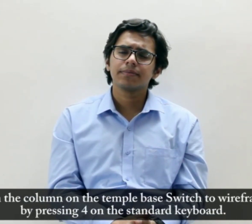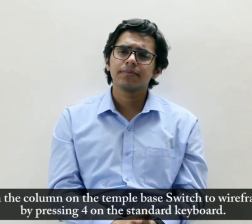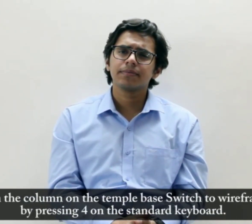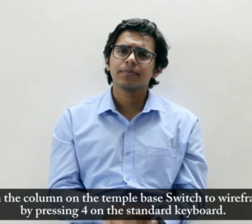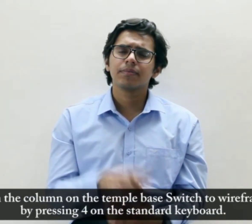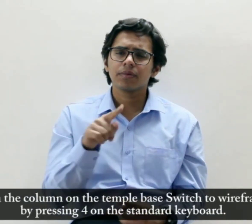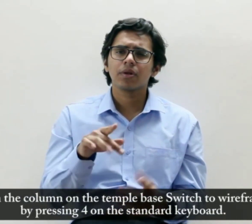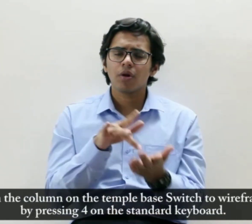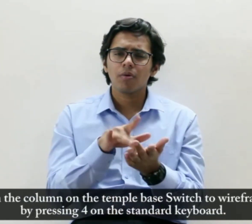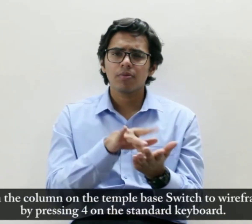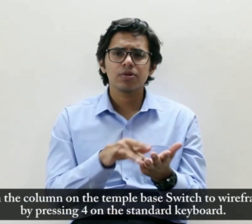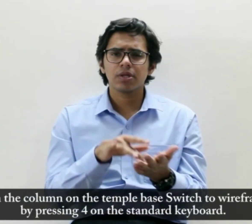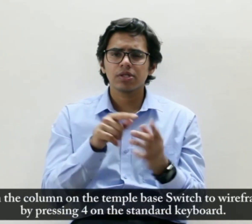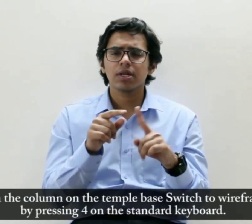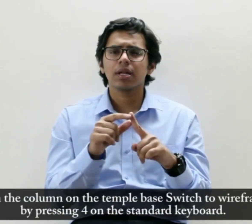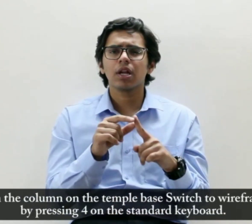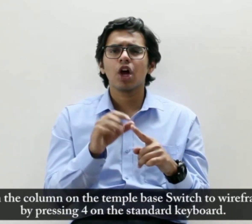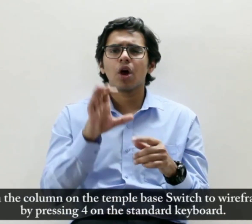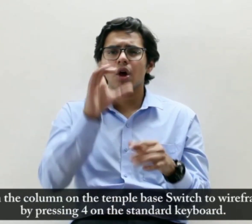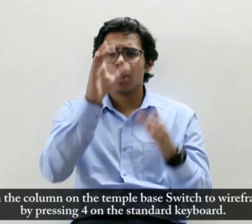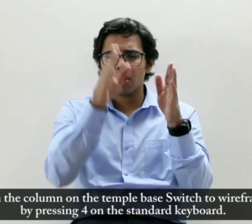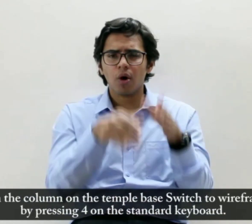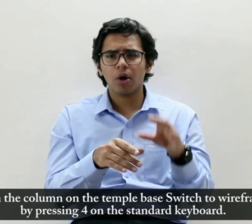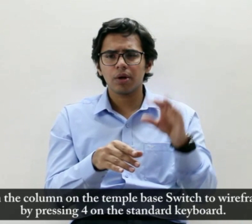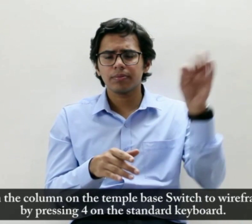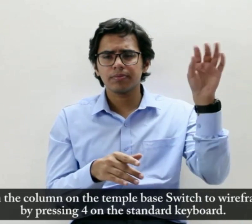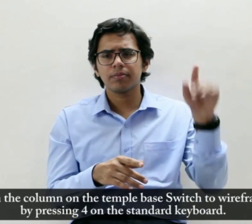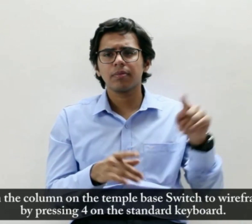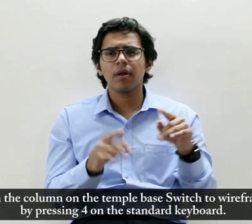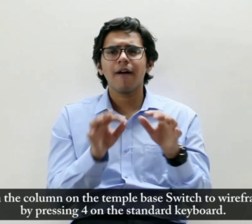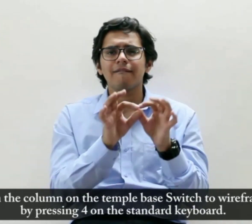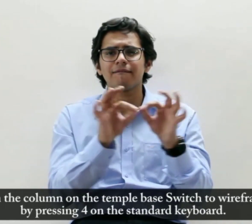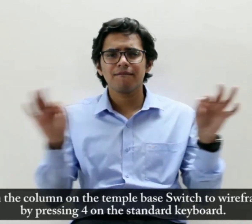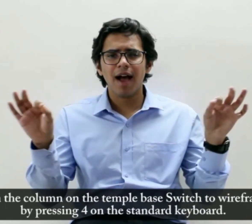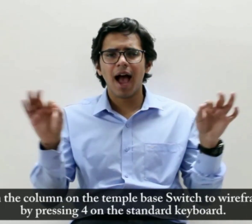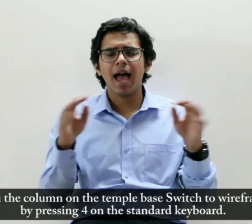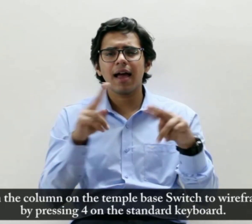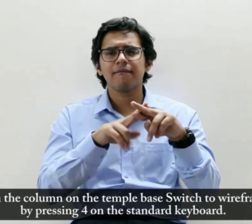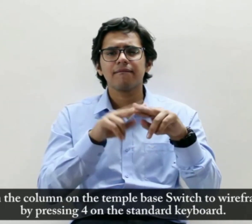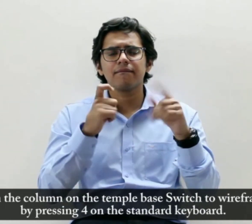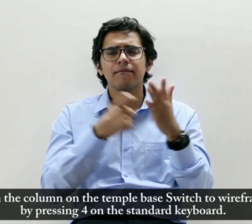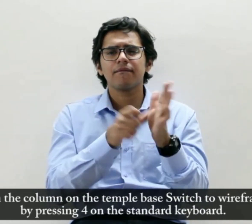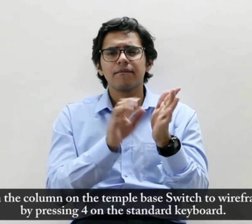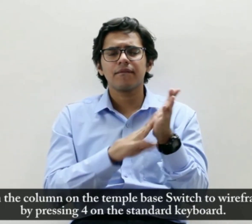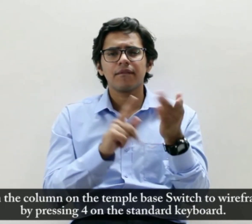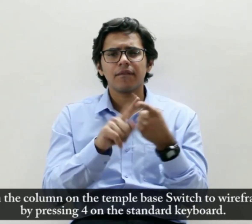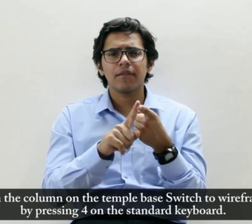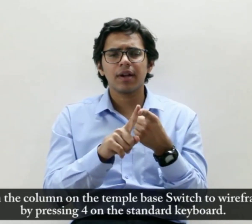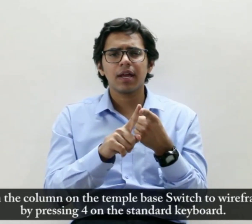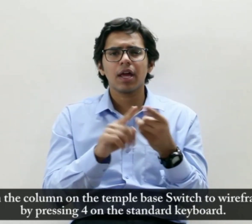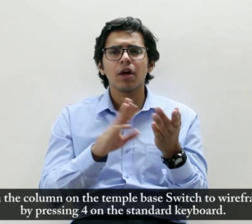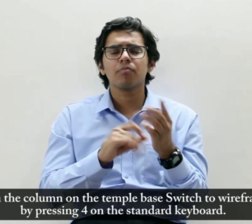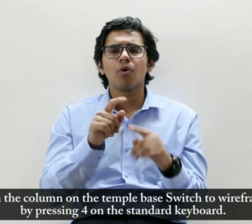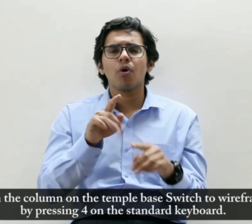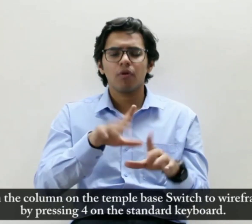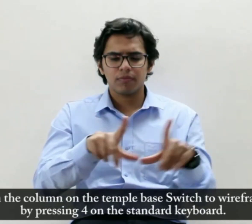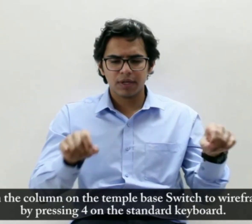To position the column on the temple base, switch to wireframe mode by pressing 4 on the